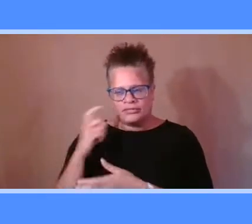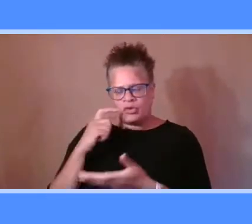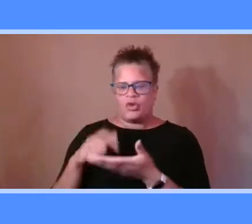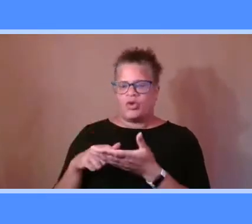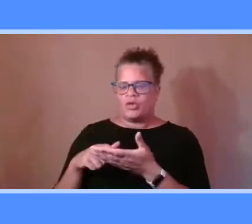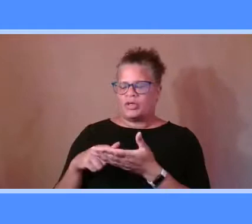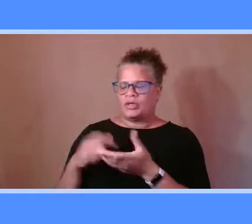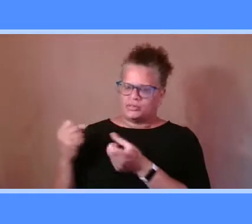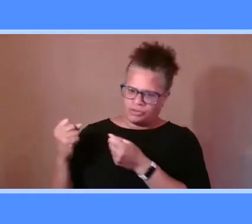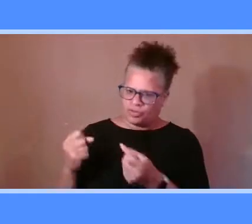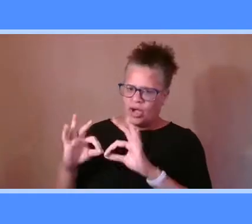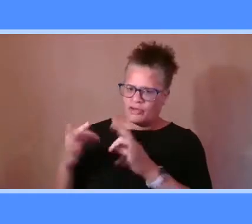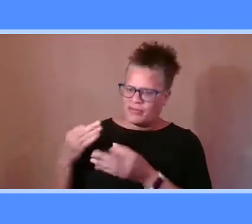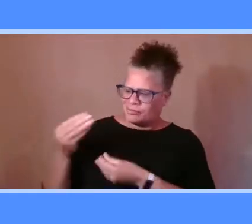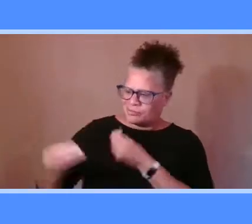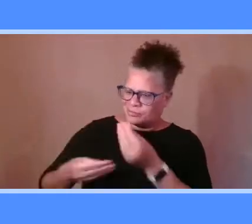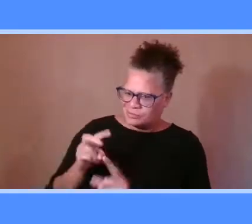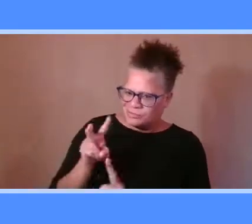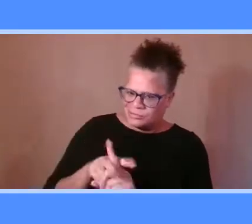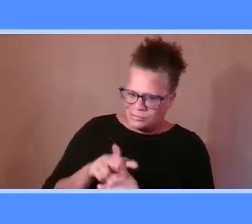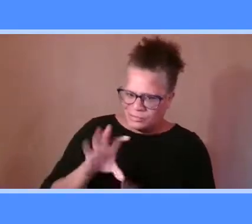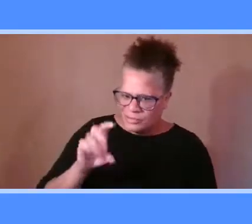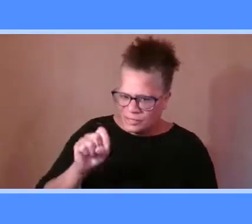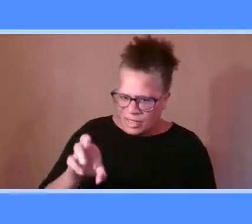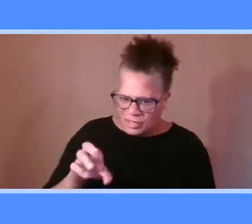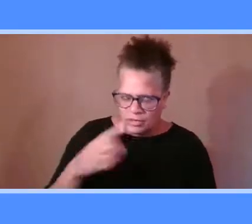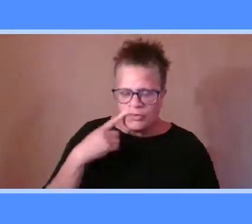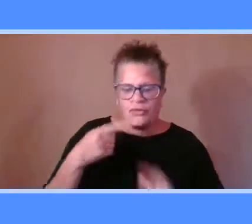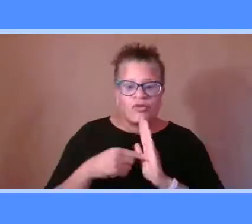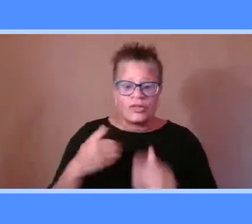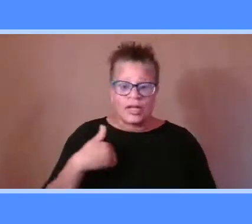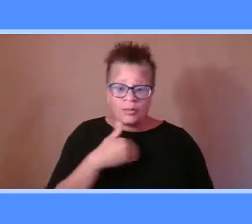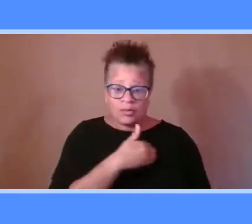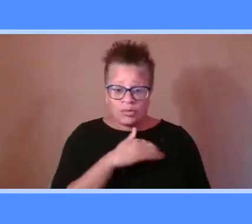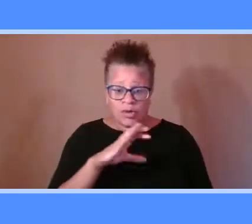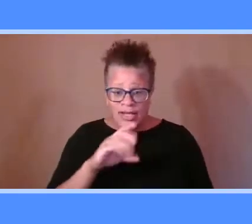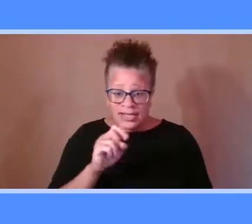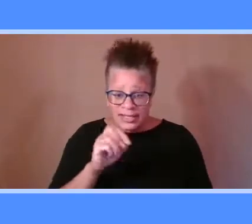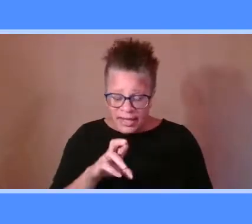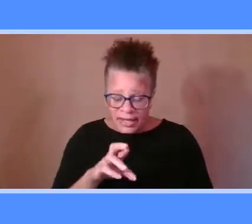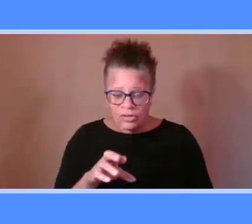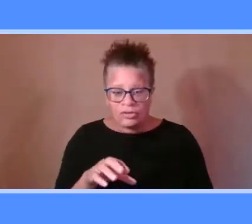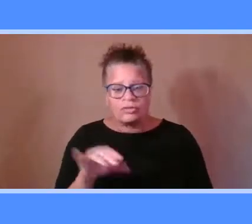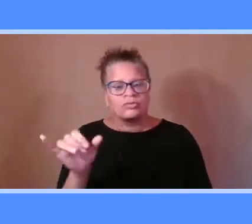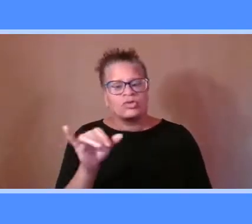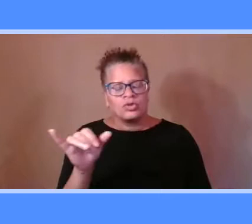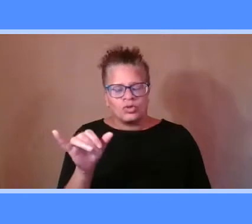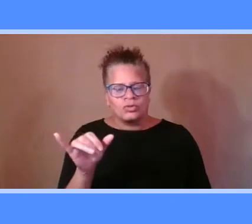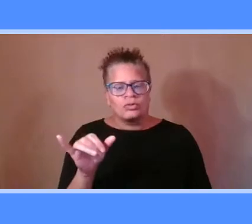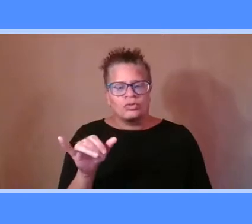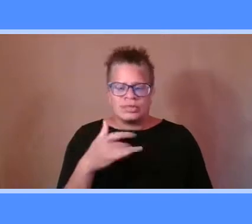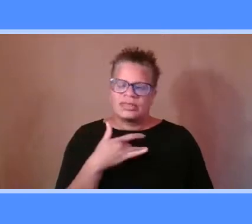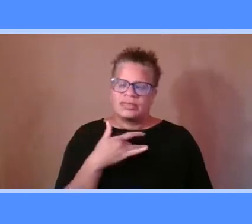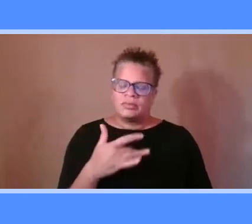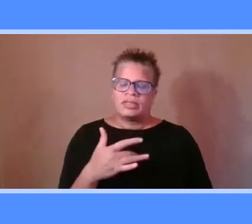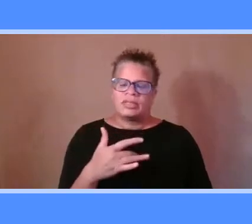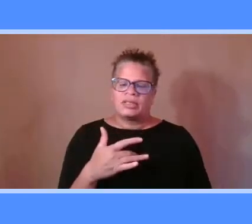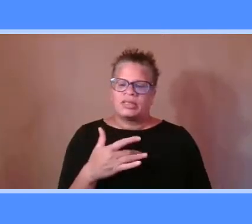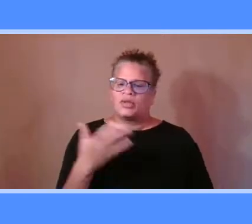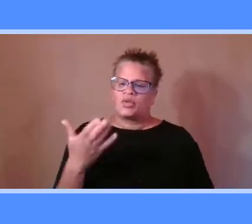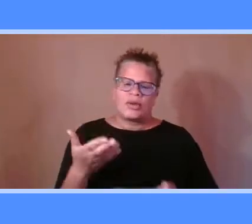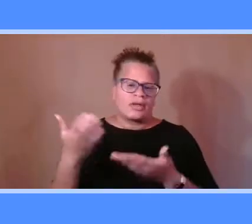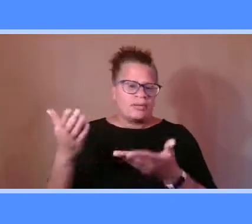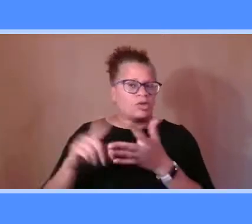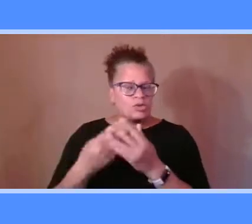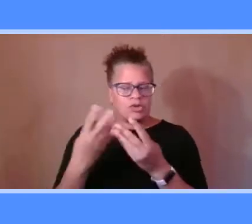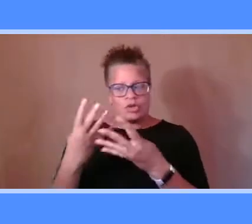a strong family history of a cancer, even with things like breast cancer, usually it's recommended that you